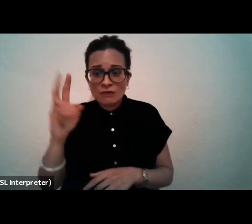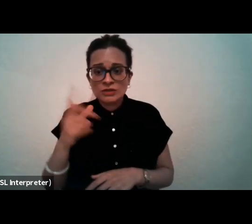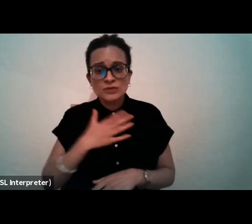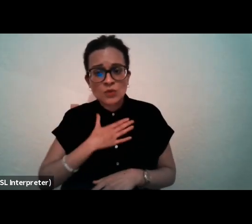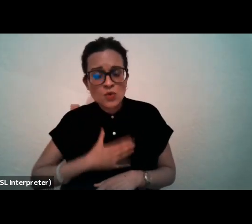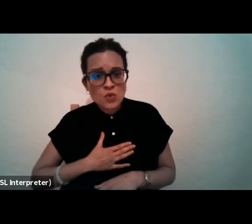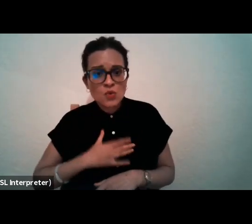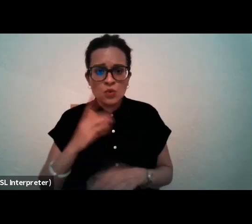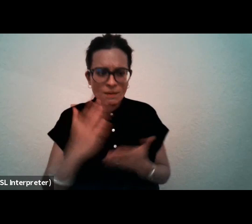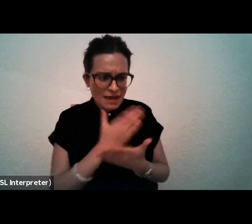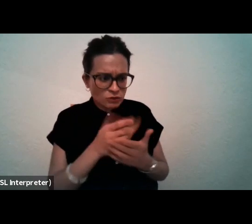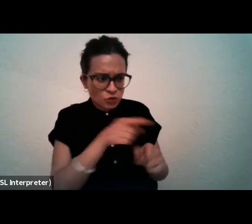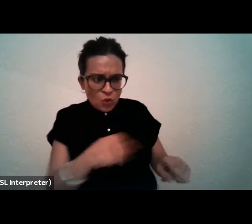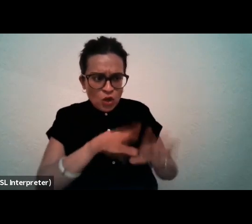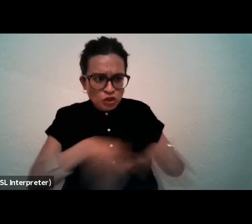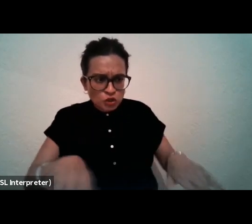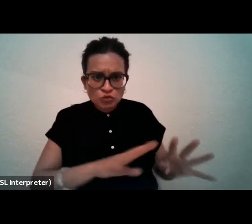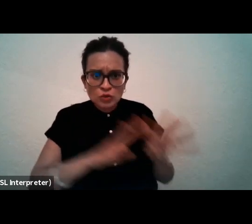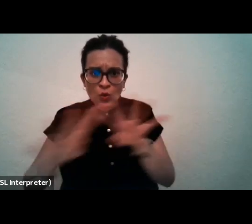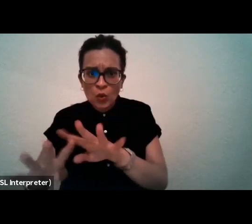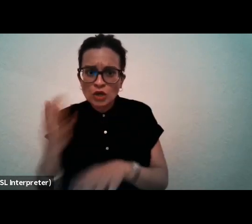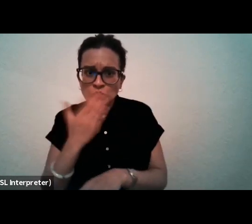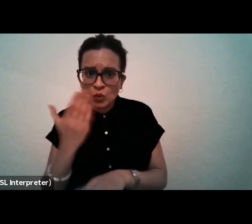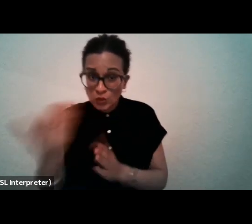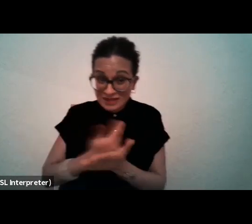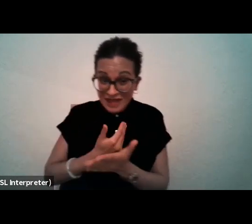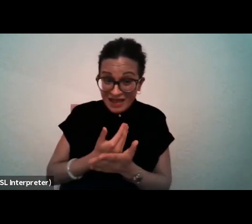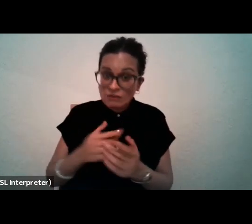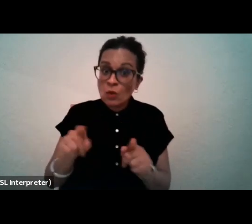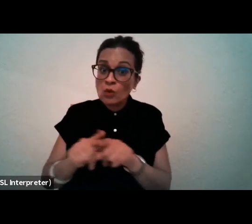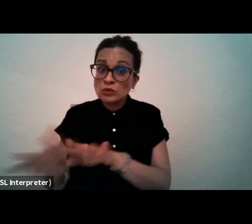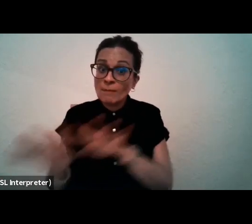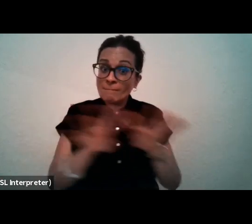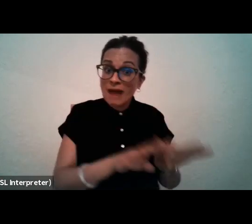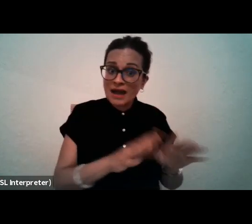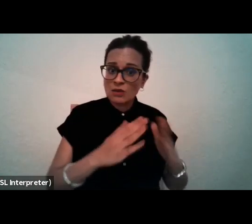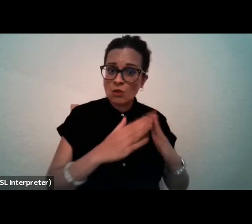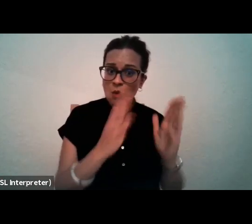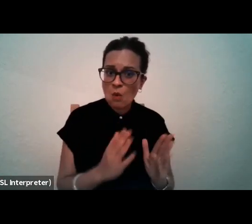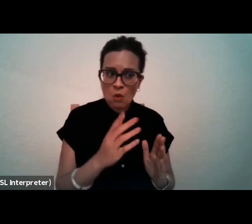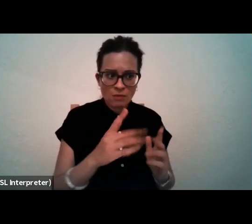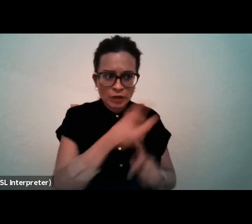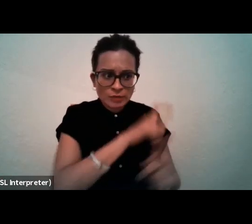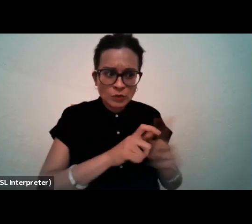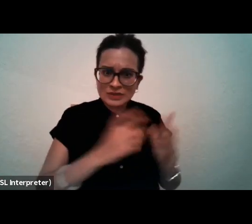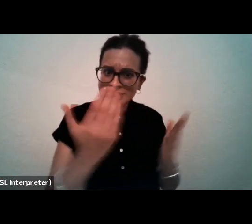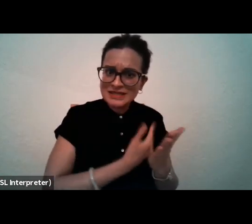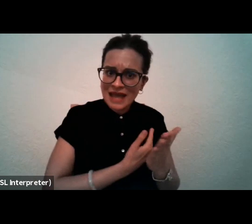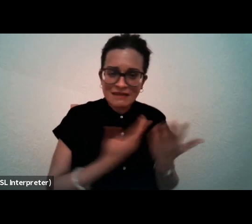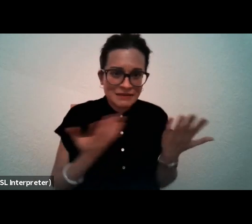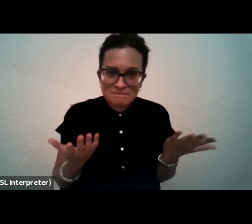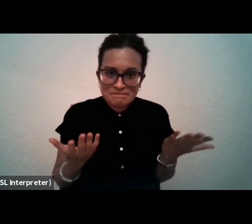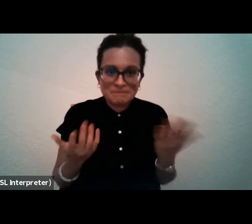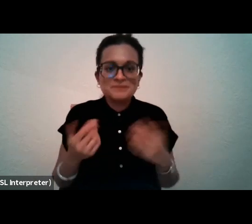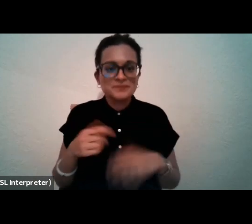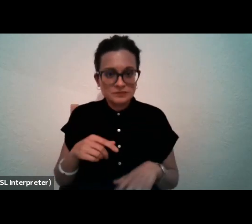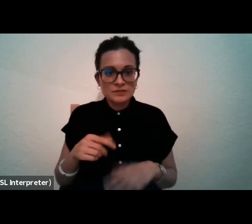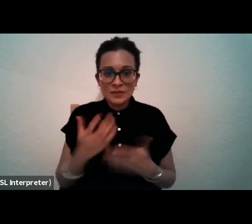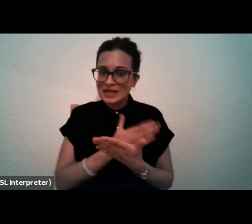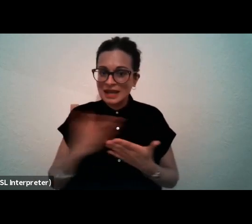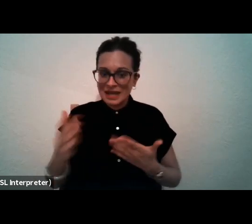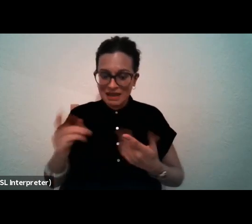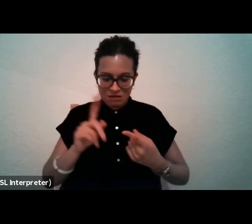that their children and their community are going to be safe if they return. So, you know, I think it's clear we have to make sure